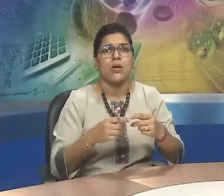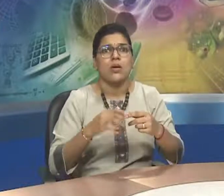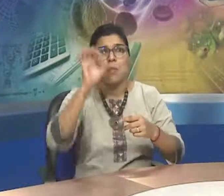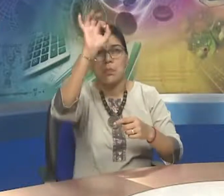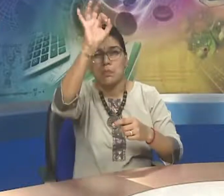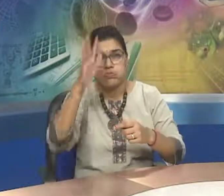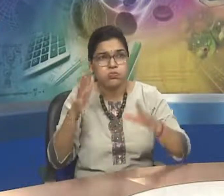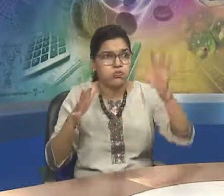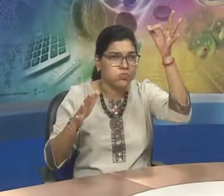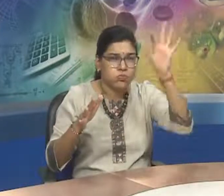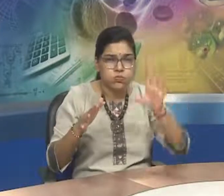hurricane.